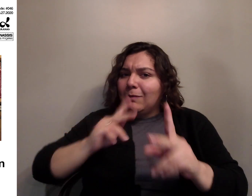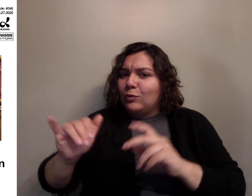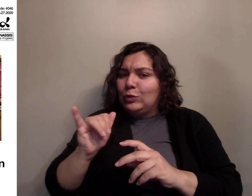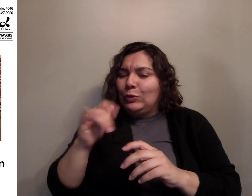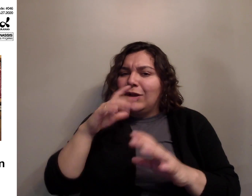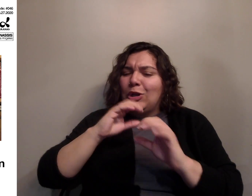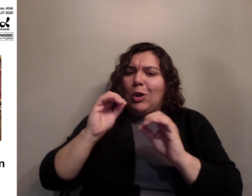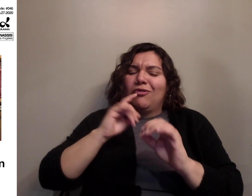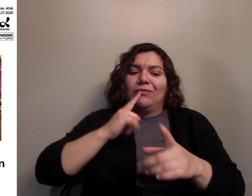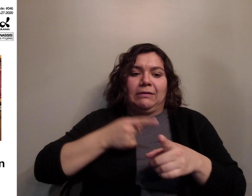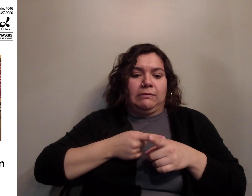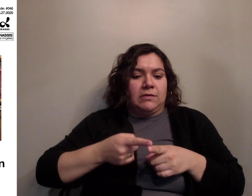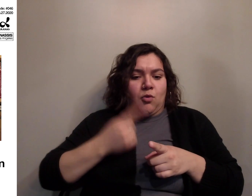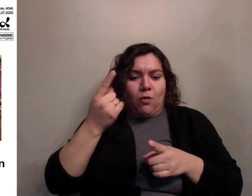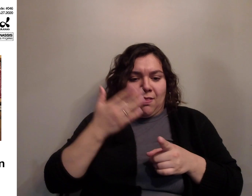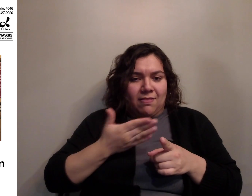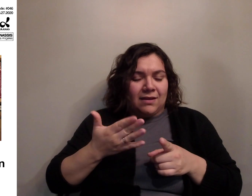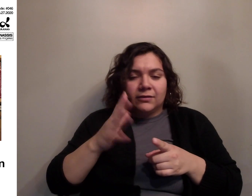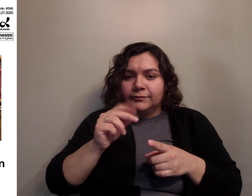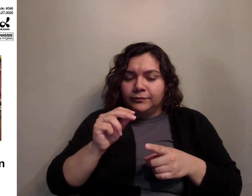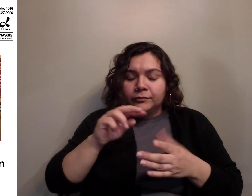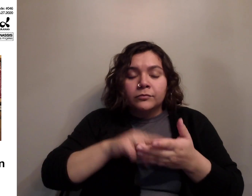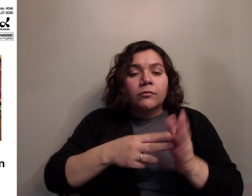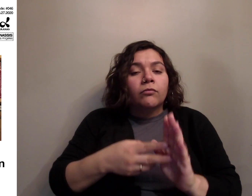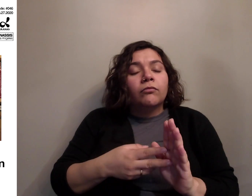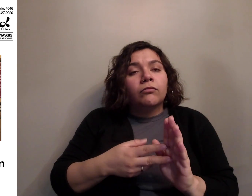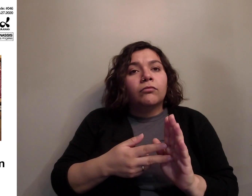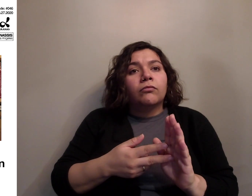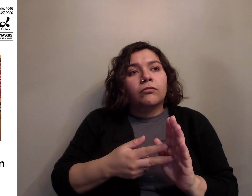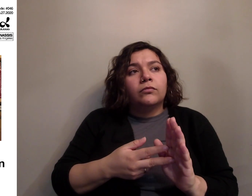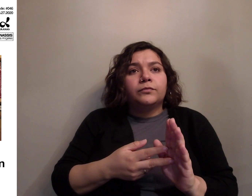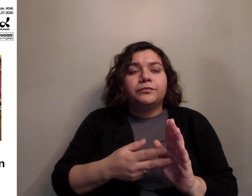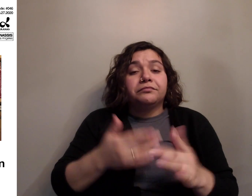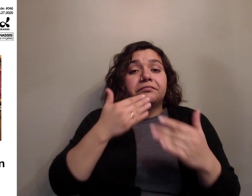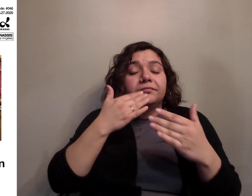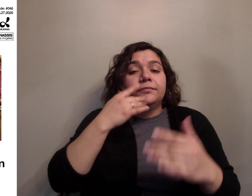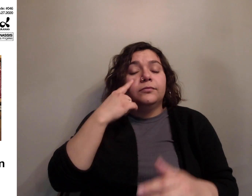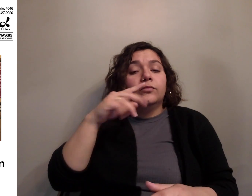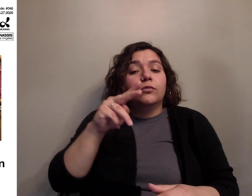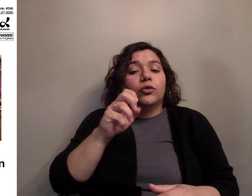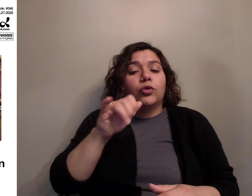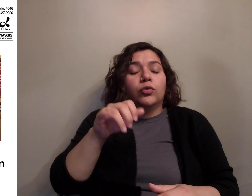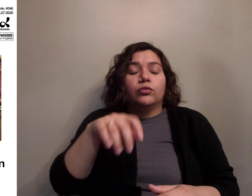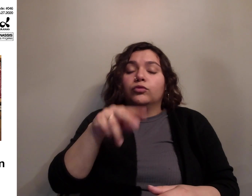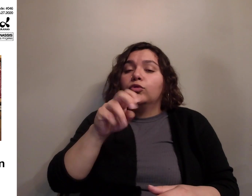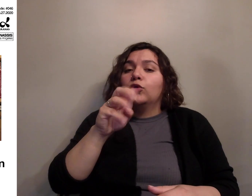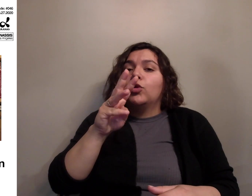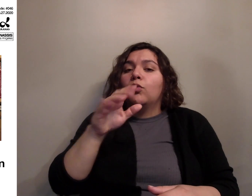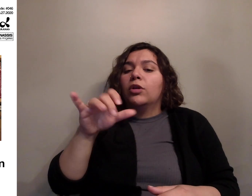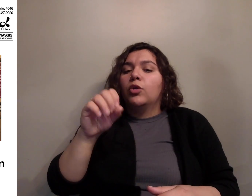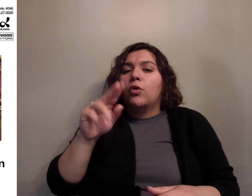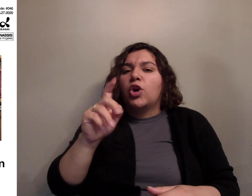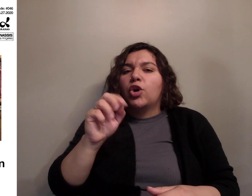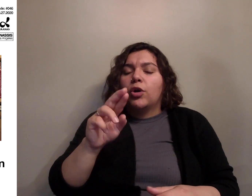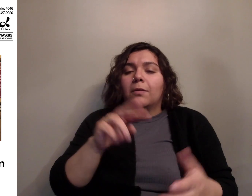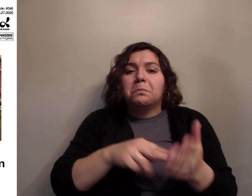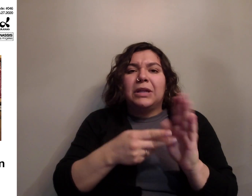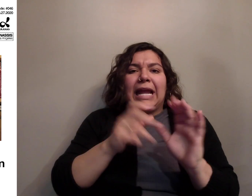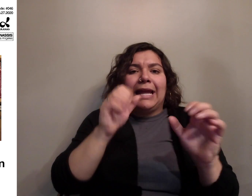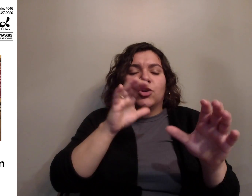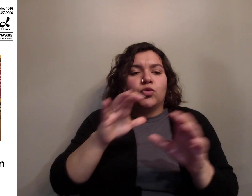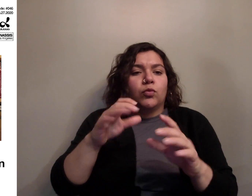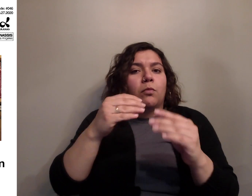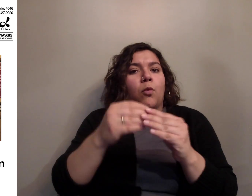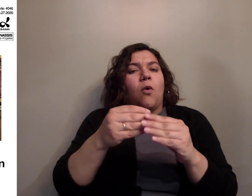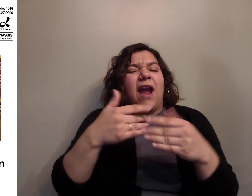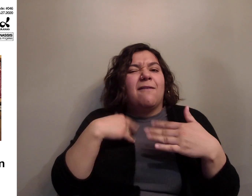everyone does. No one is completely specialized and confined. I do have, and it's really thanks to The New Yorker, a certain freedom to